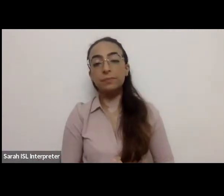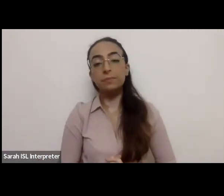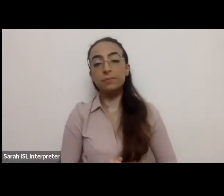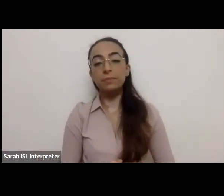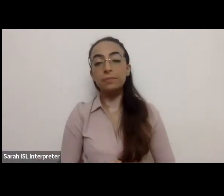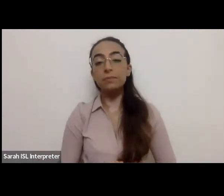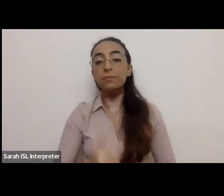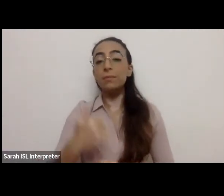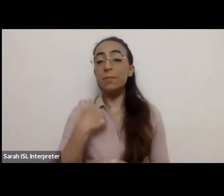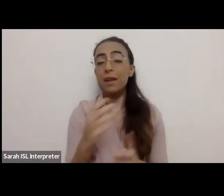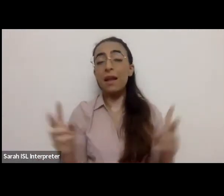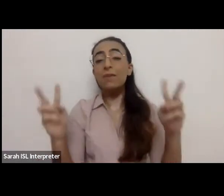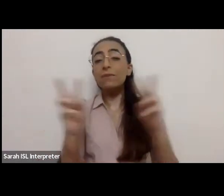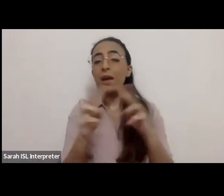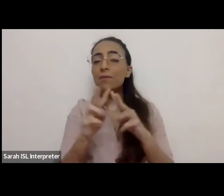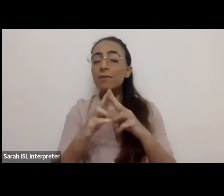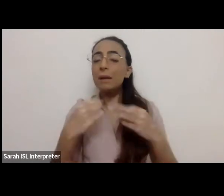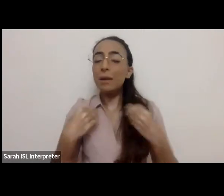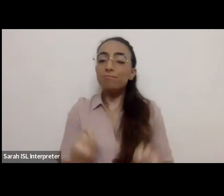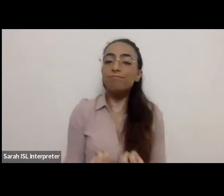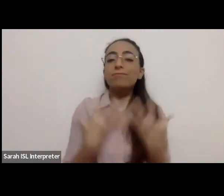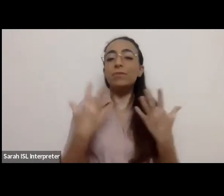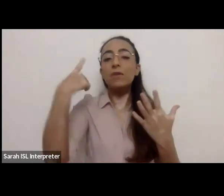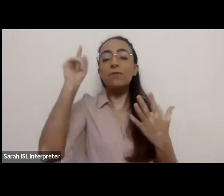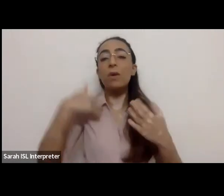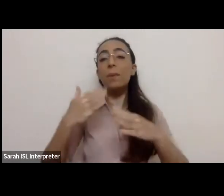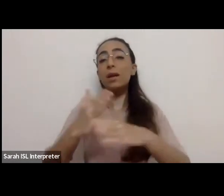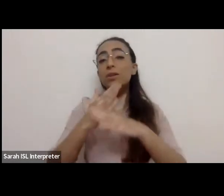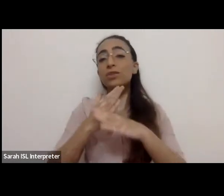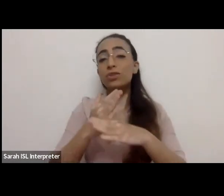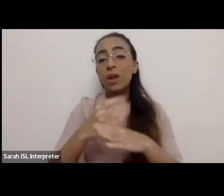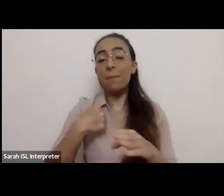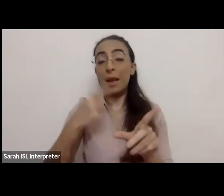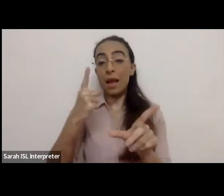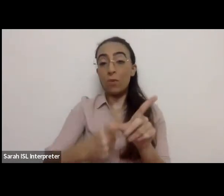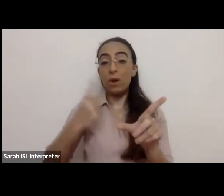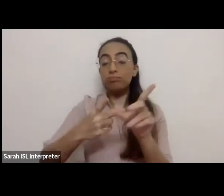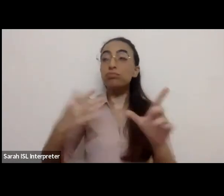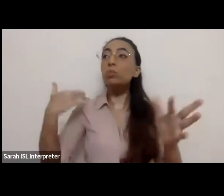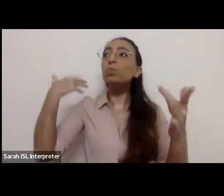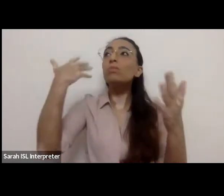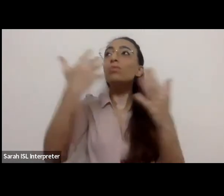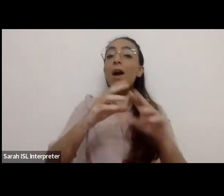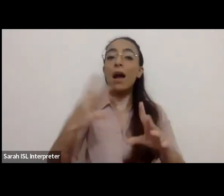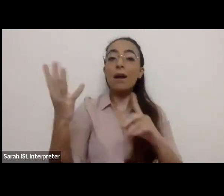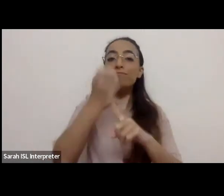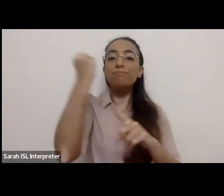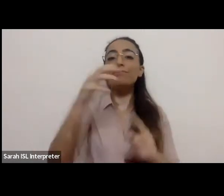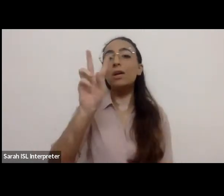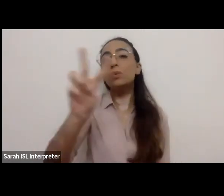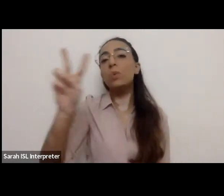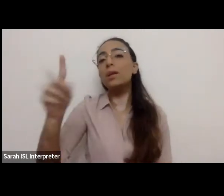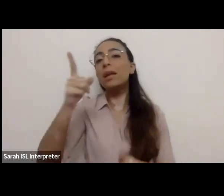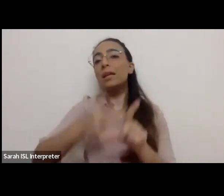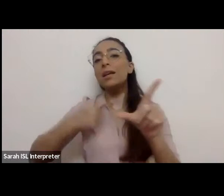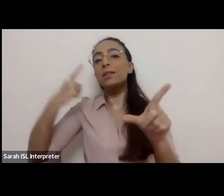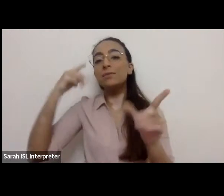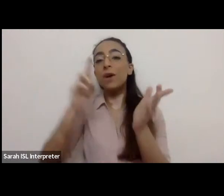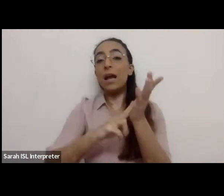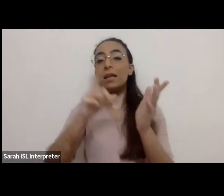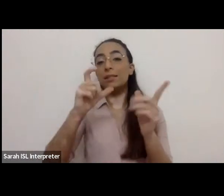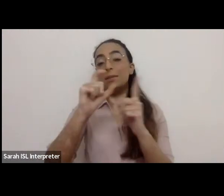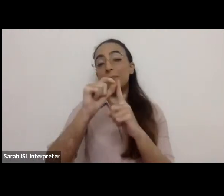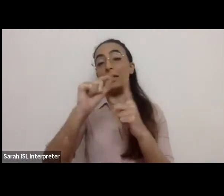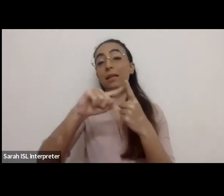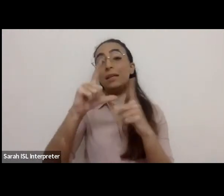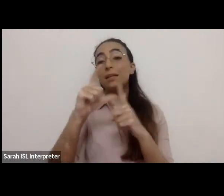It gives me immense pleasure to share that this year we are celebrating the 22nd NCPEDP Helen Keller